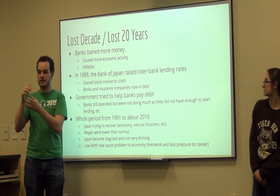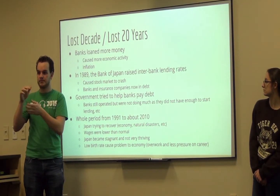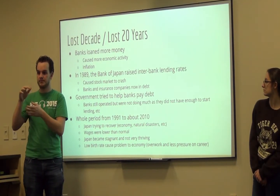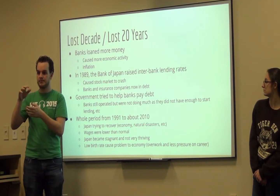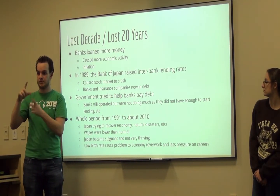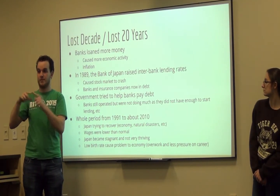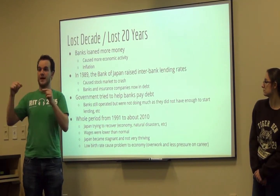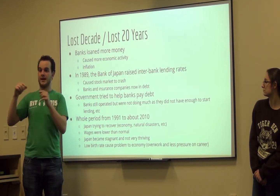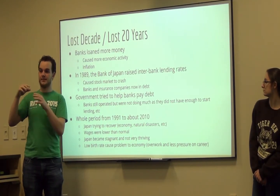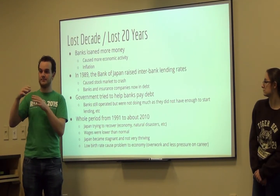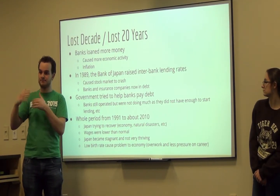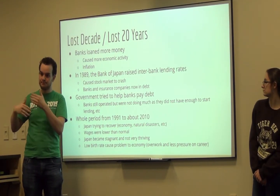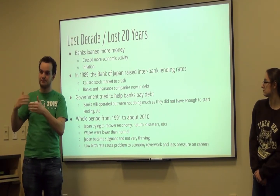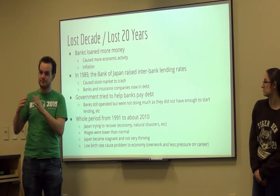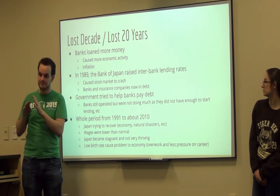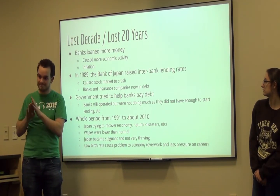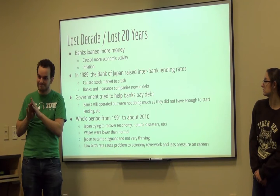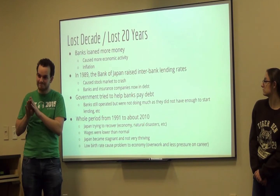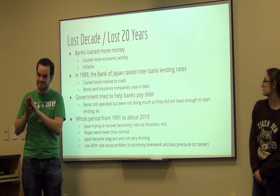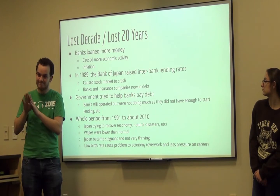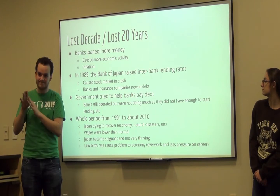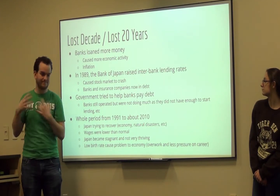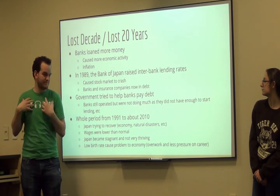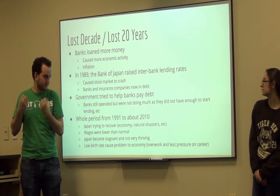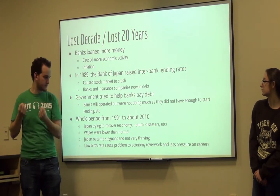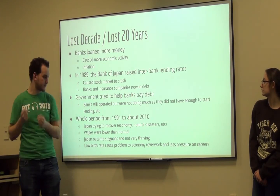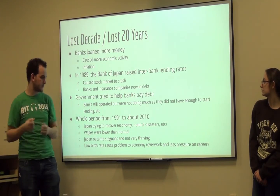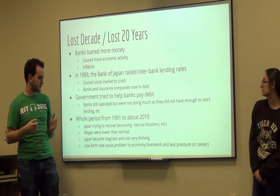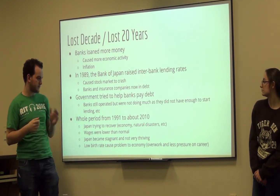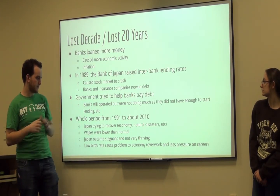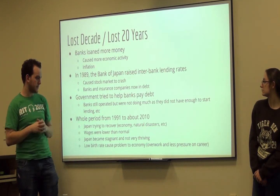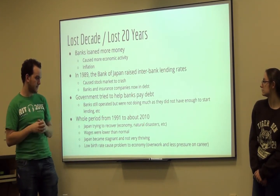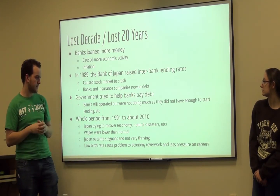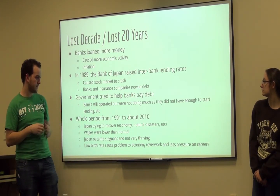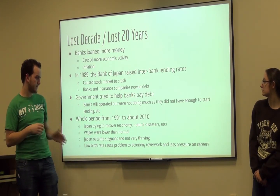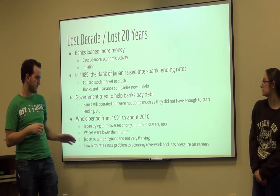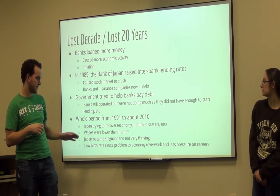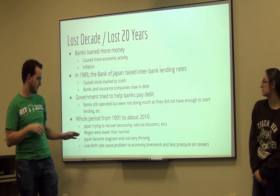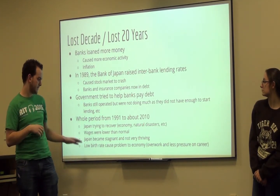themselves and to be able to support Japan as a country to help them get back on their feet.